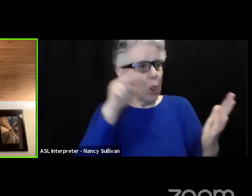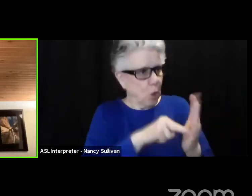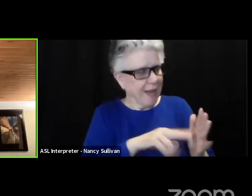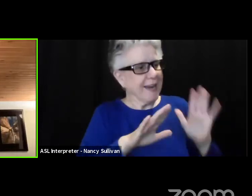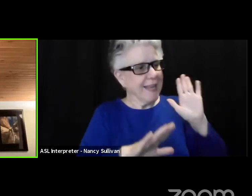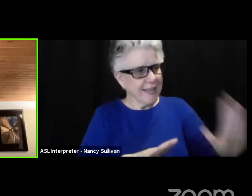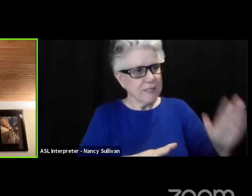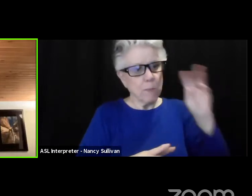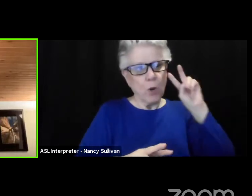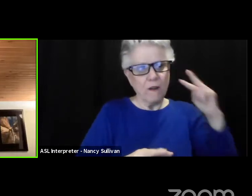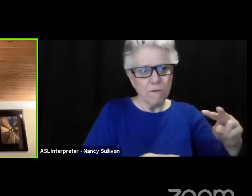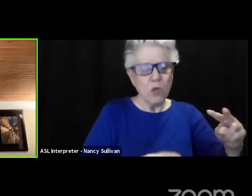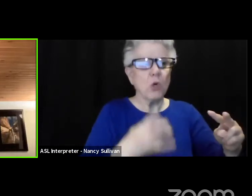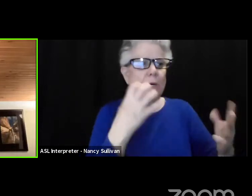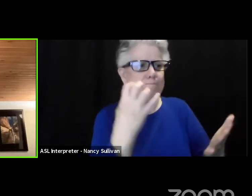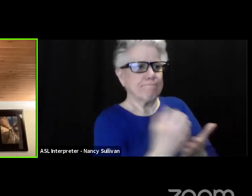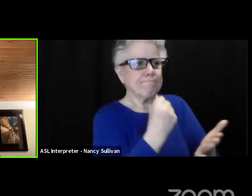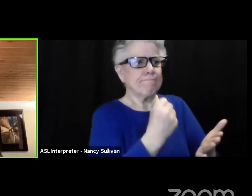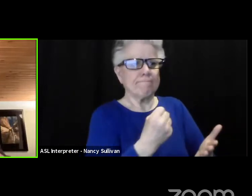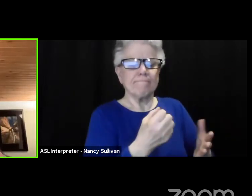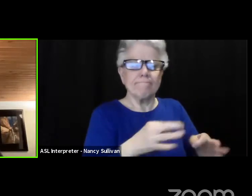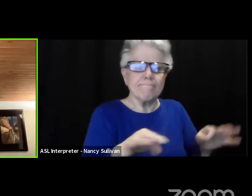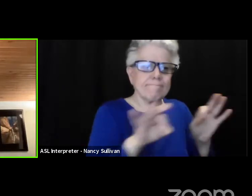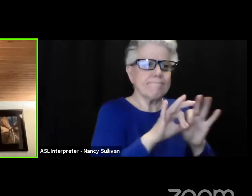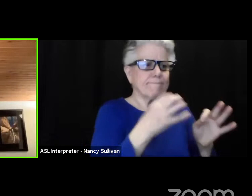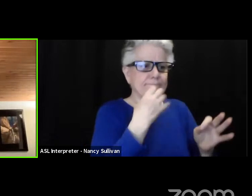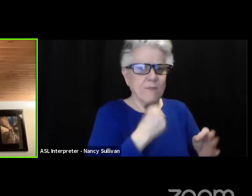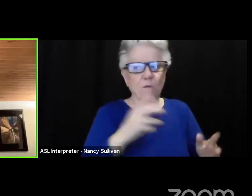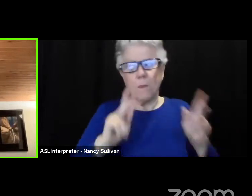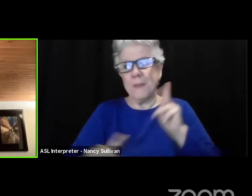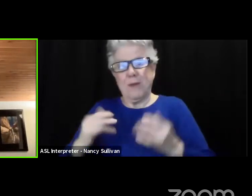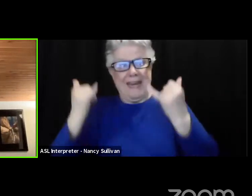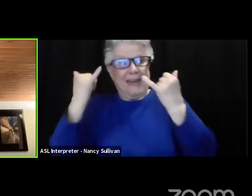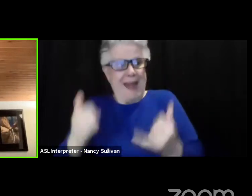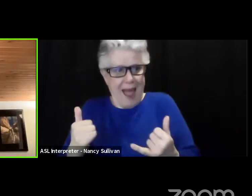a valuable resource for the enrichment of contemporary